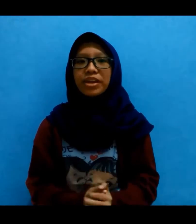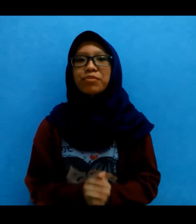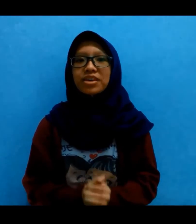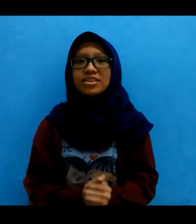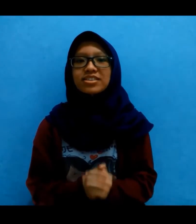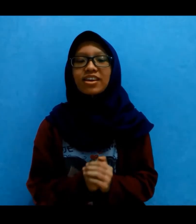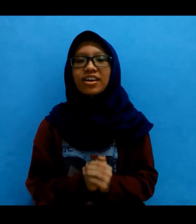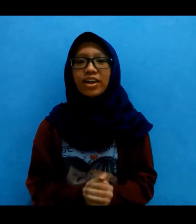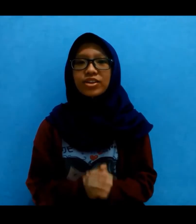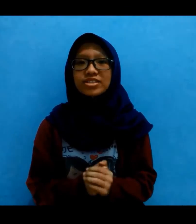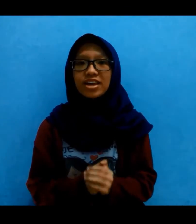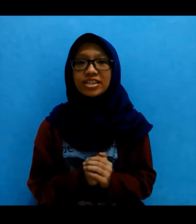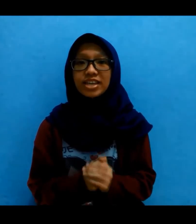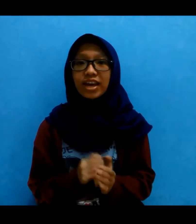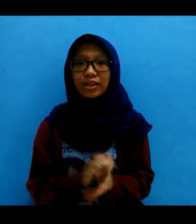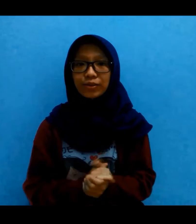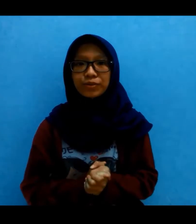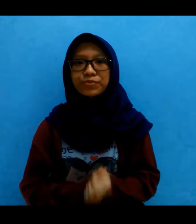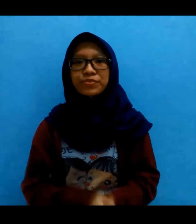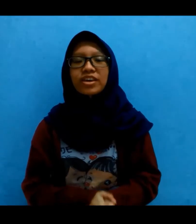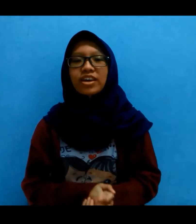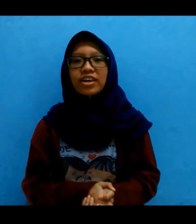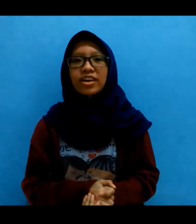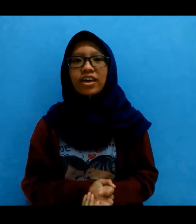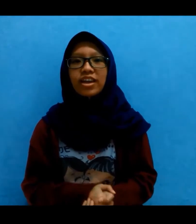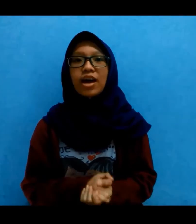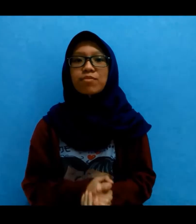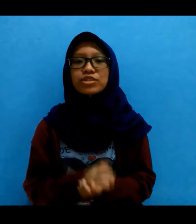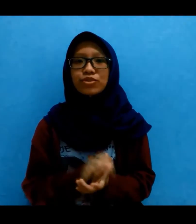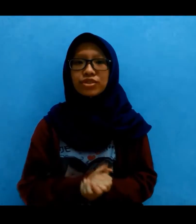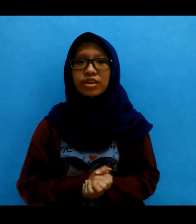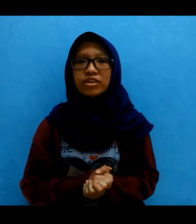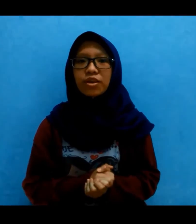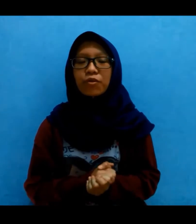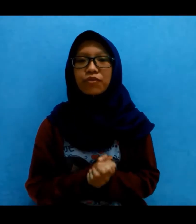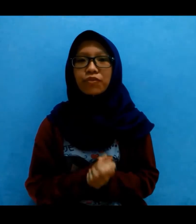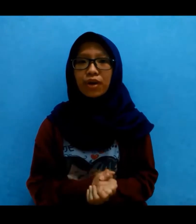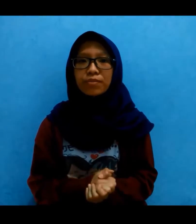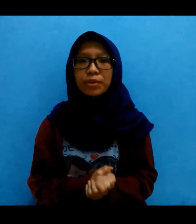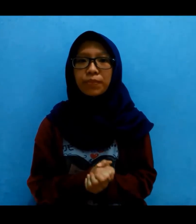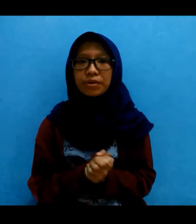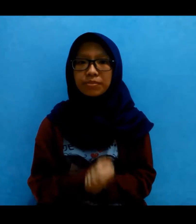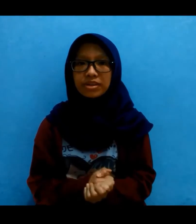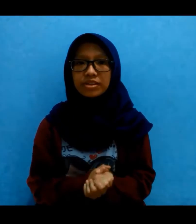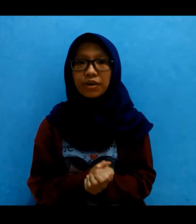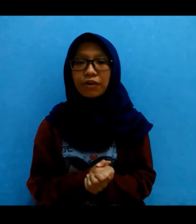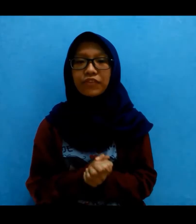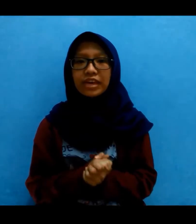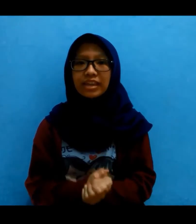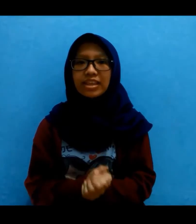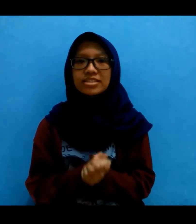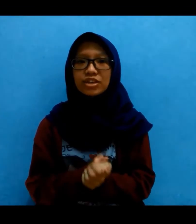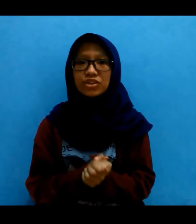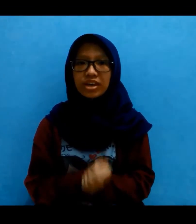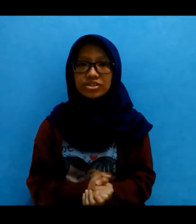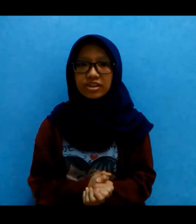name is Kairunisa Chainirong and I'm a student from Department of English